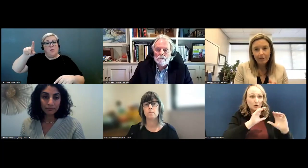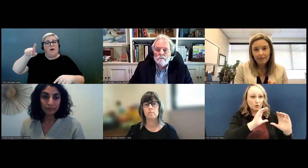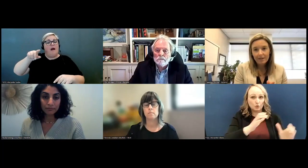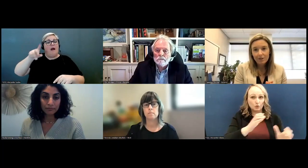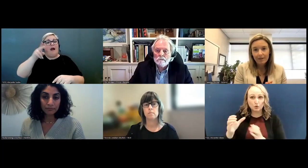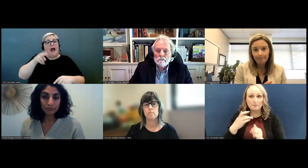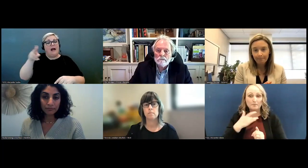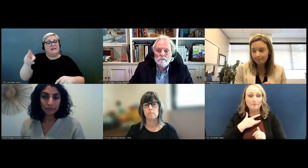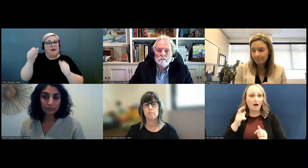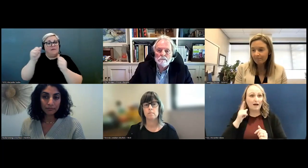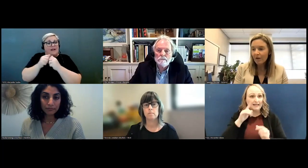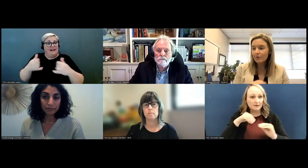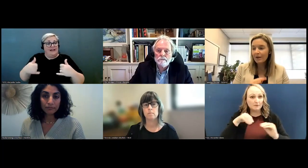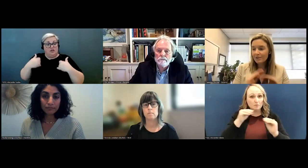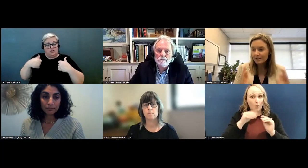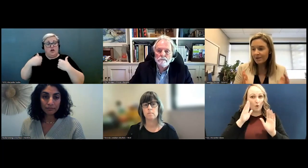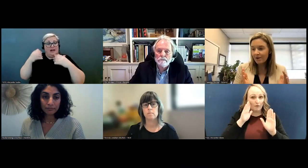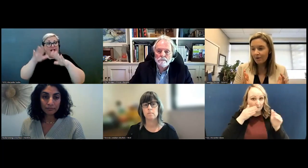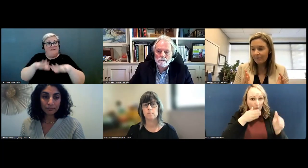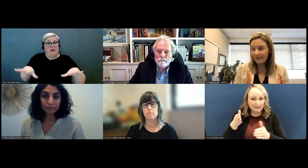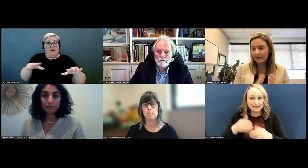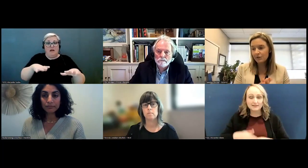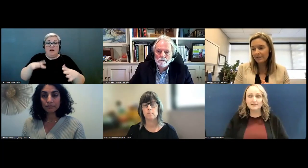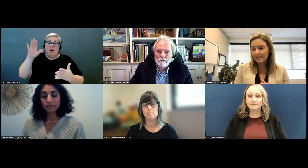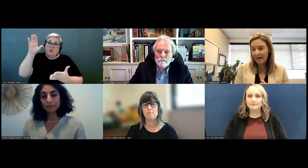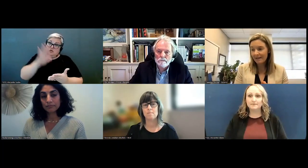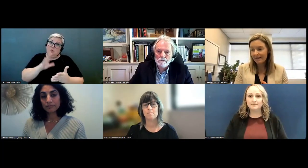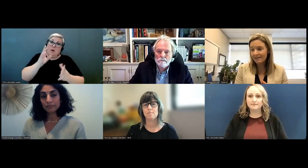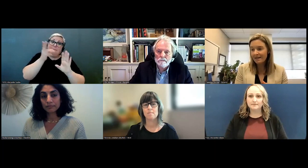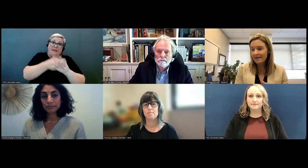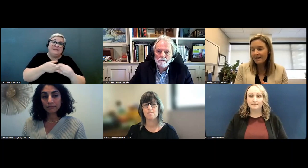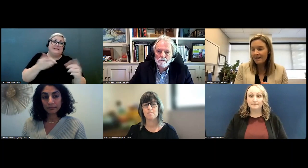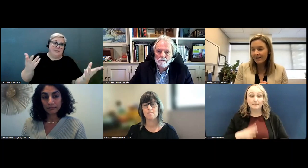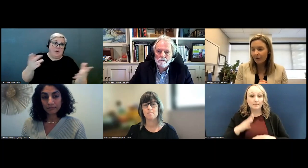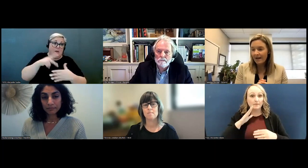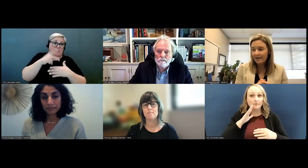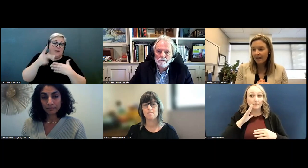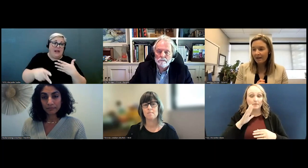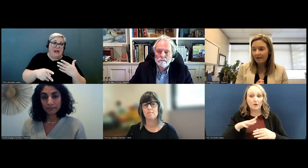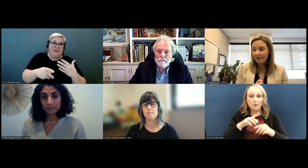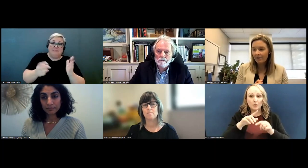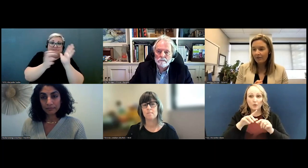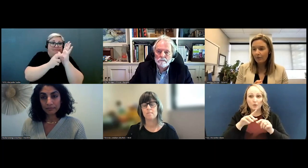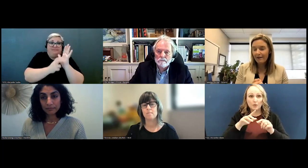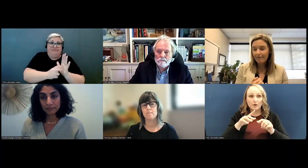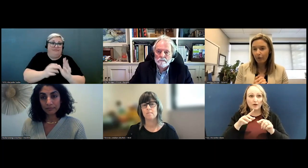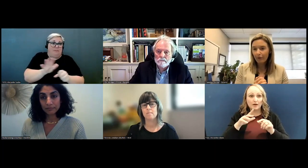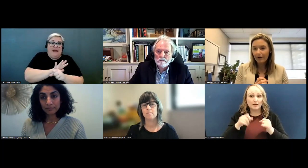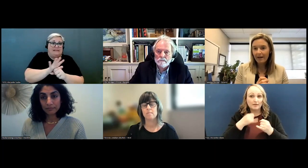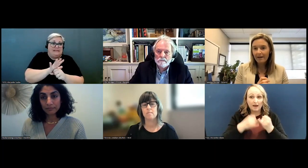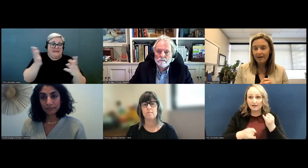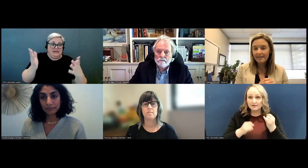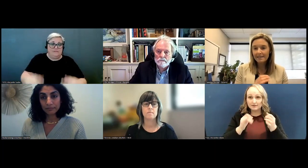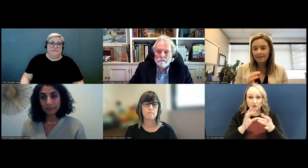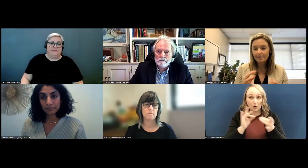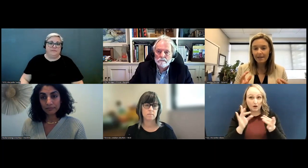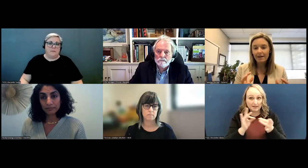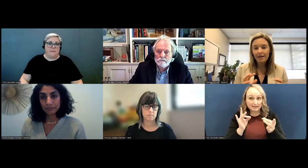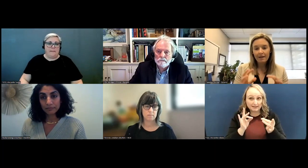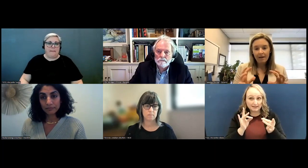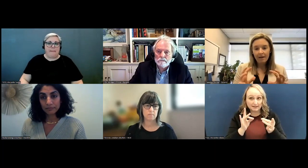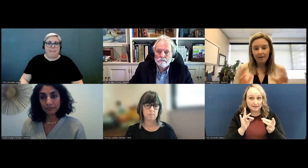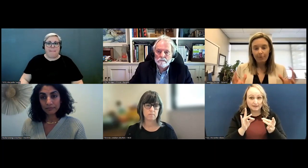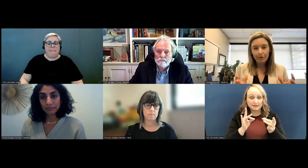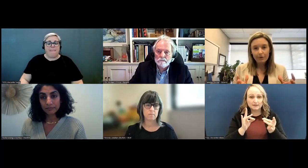deserve particular attention. So I'll just finish with saying that, I think the way forward needs to